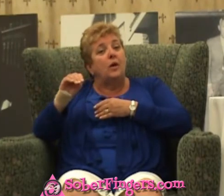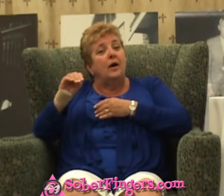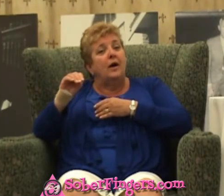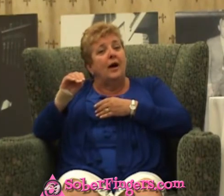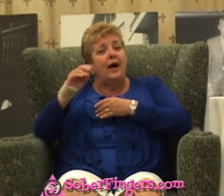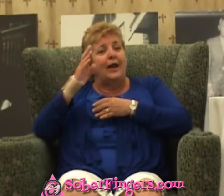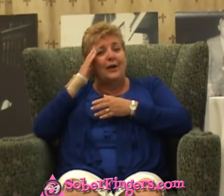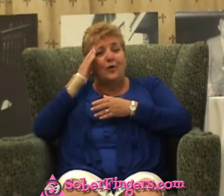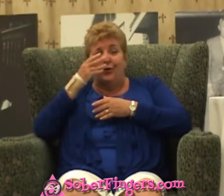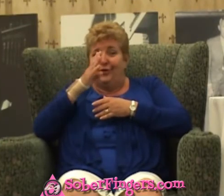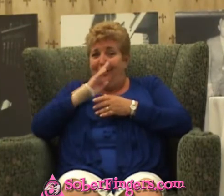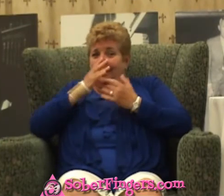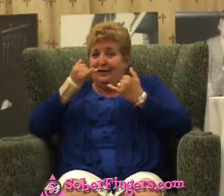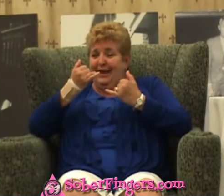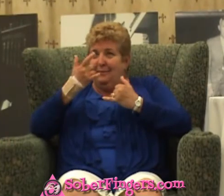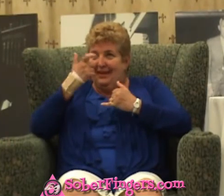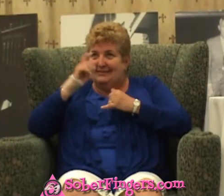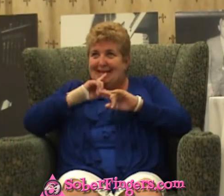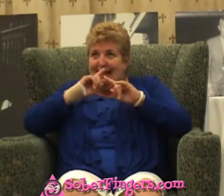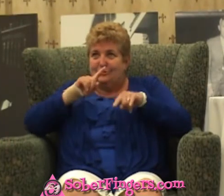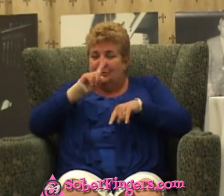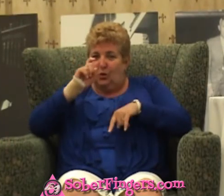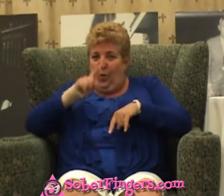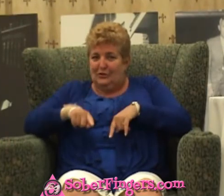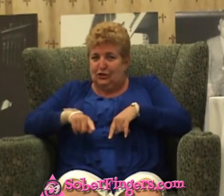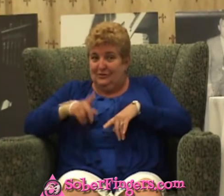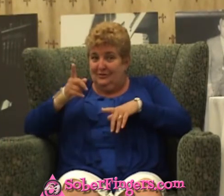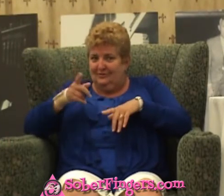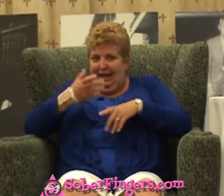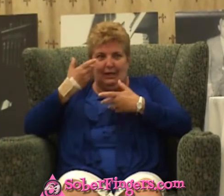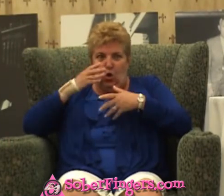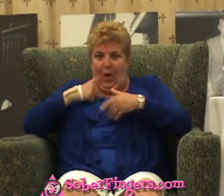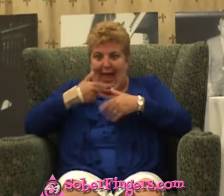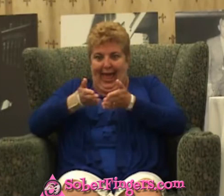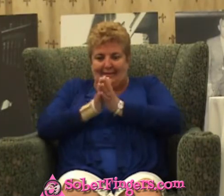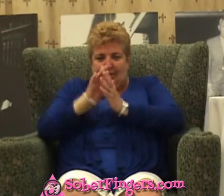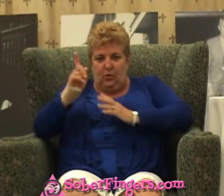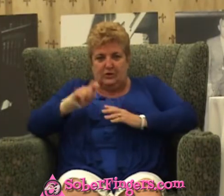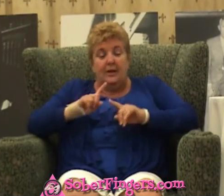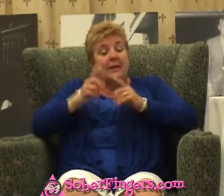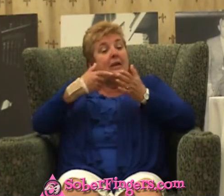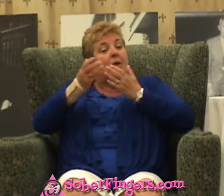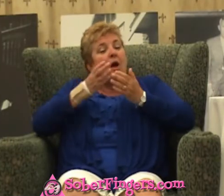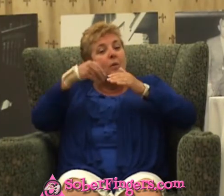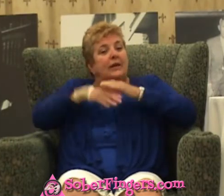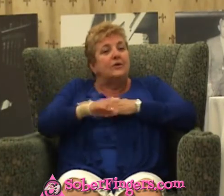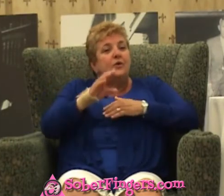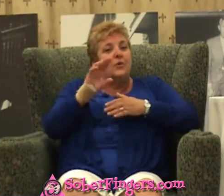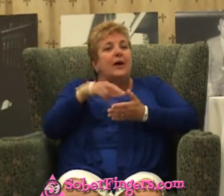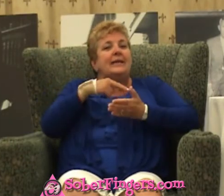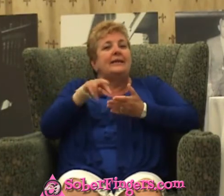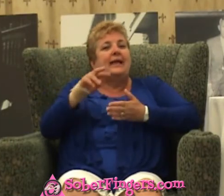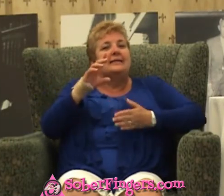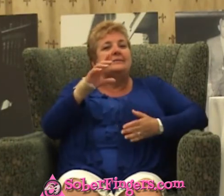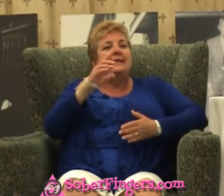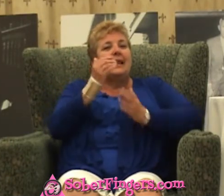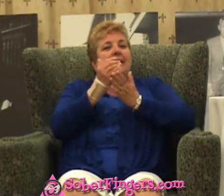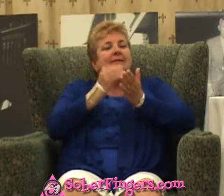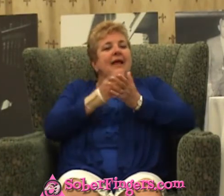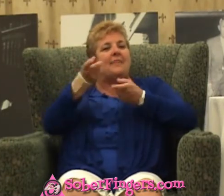questions I don't ask out loud. I don't always even know they need asking. But I go into this dance studio and I get a free rumba lesson. And I, you know, you